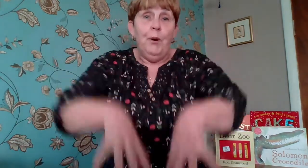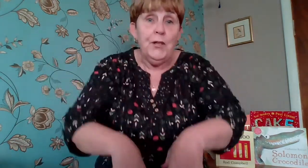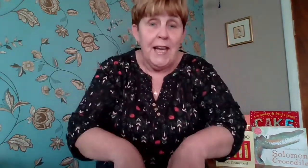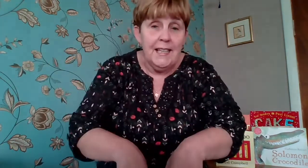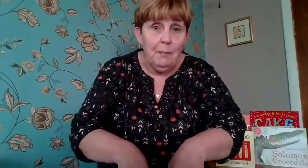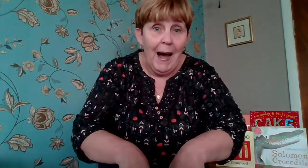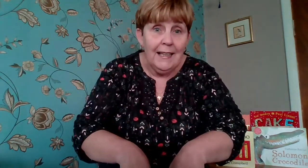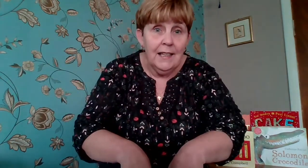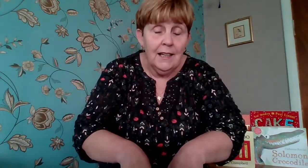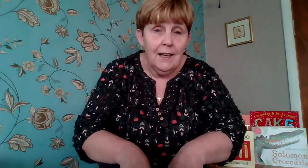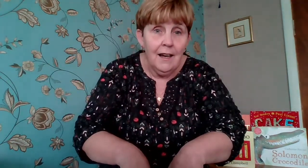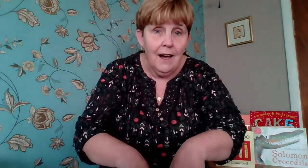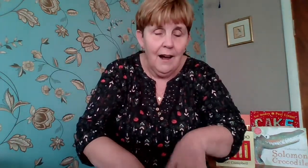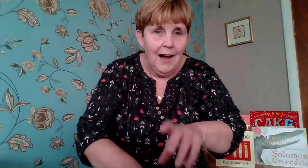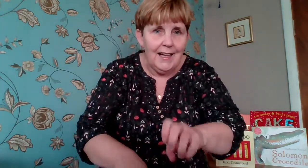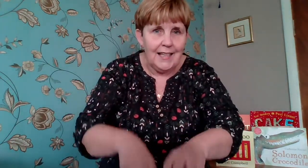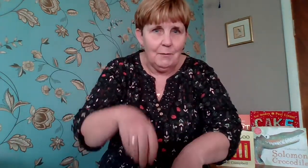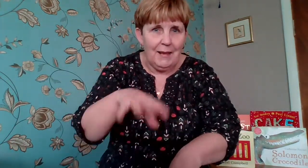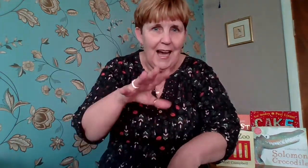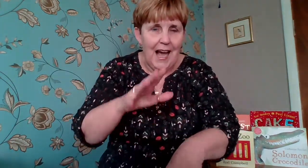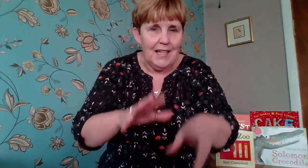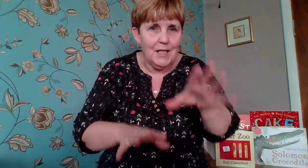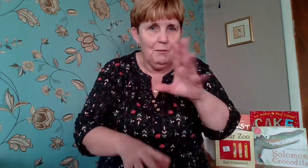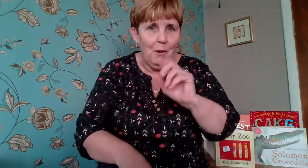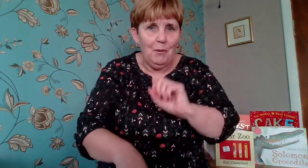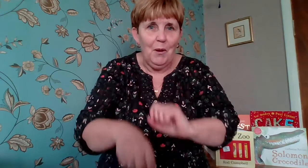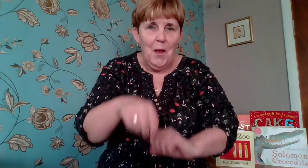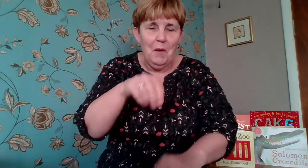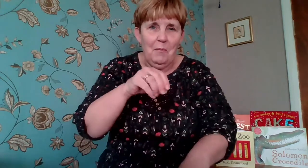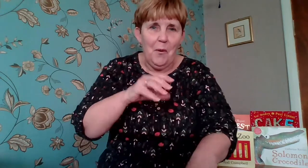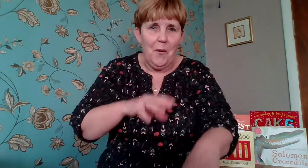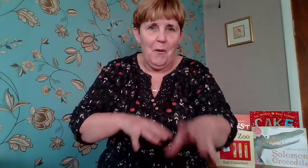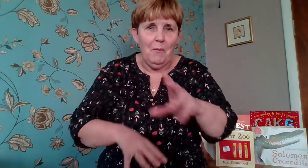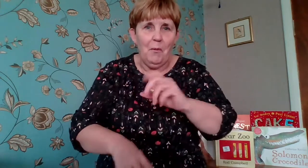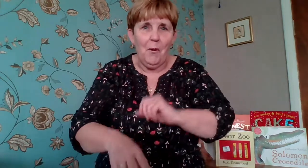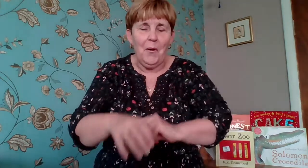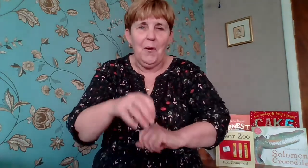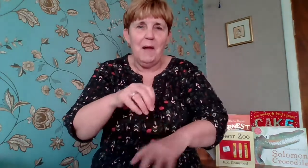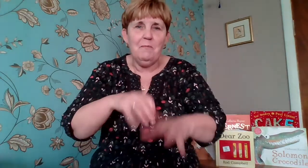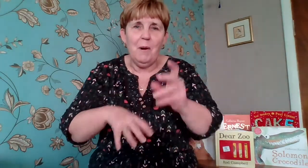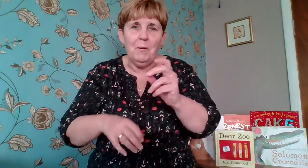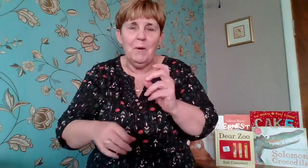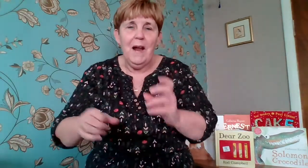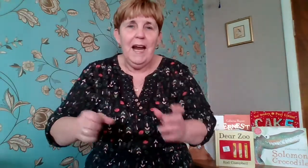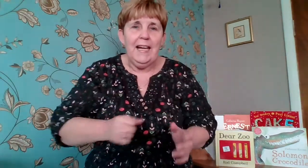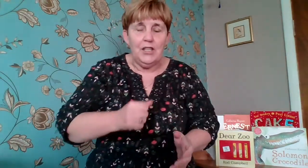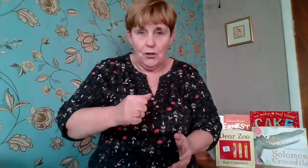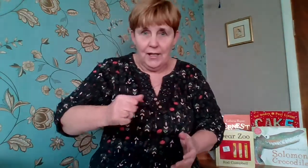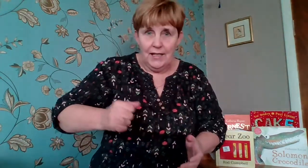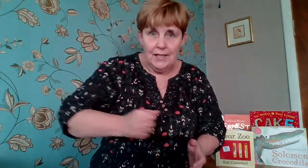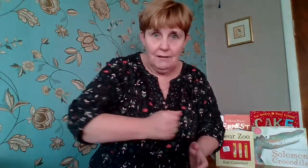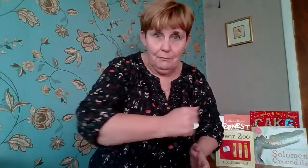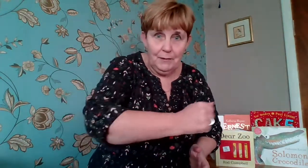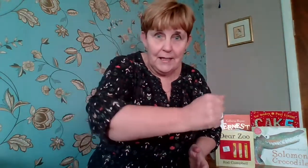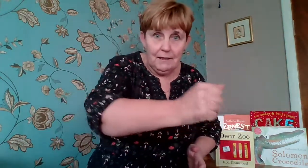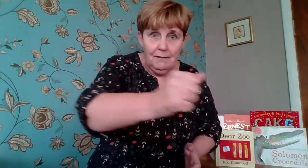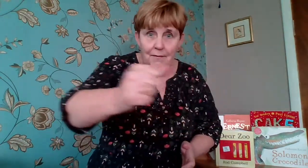Put it in the pan. And as it began to bubble and boil and boil and bubble, he took his ladle and